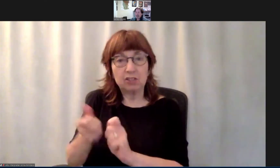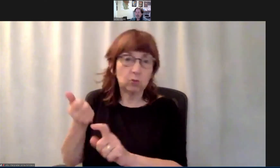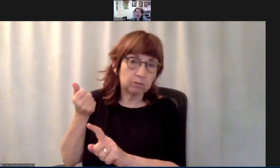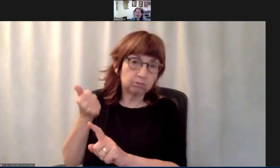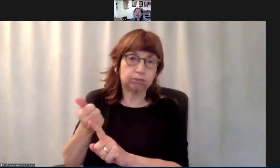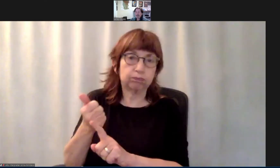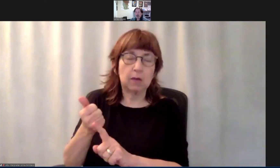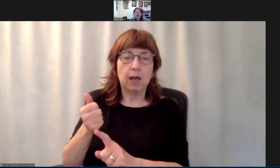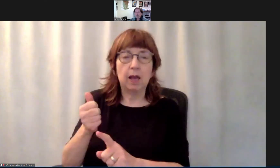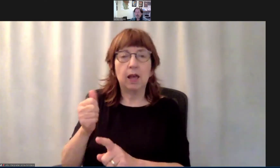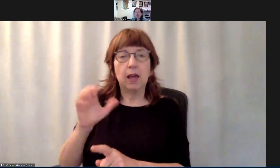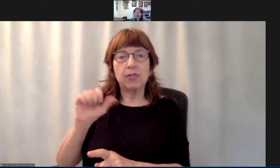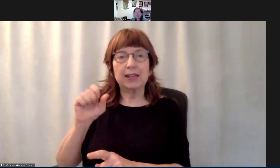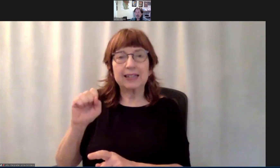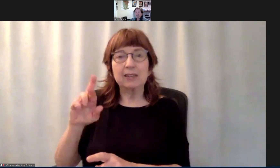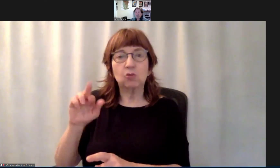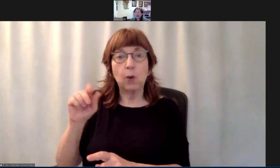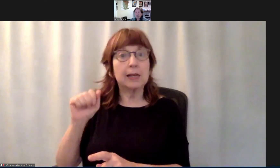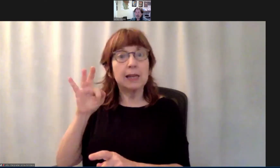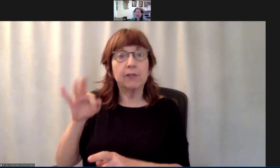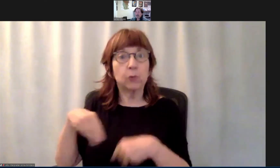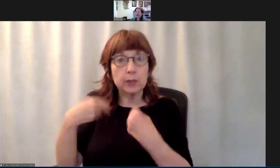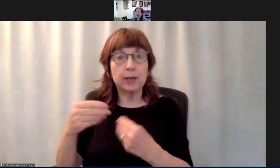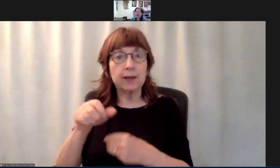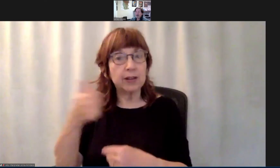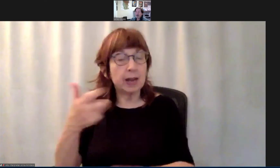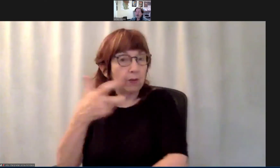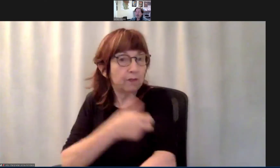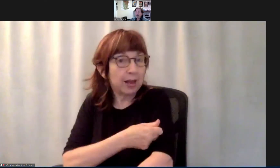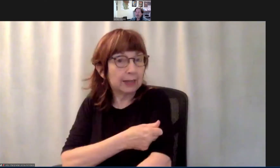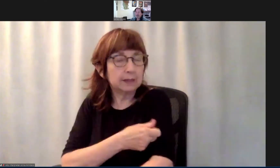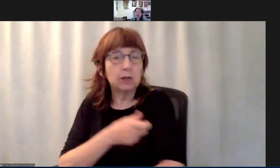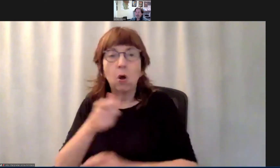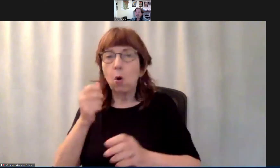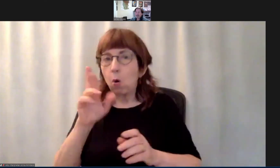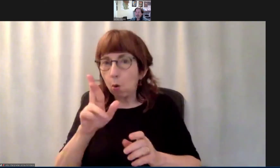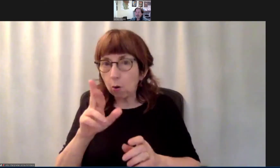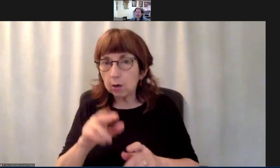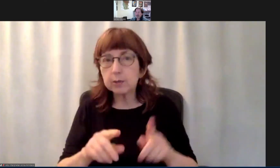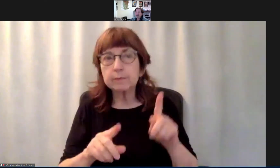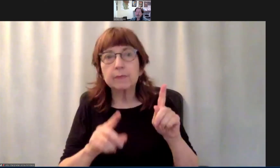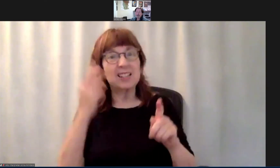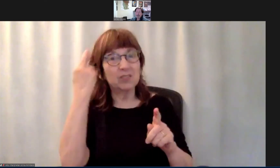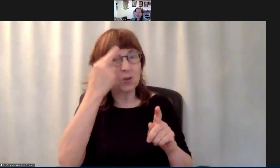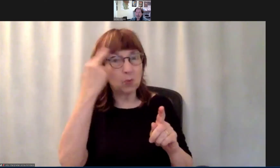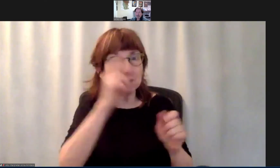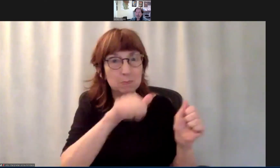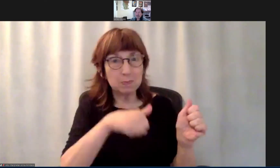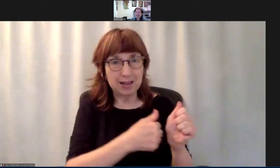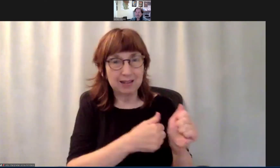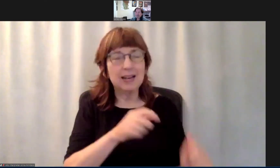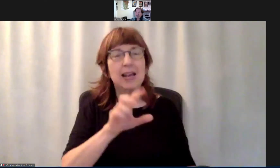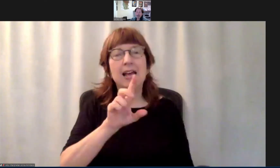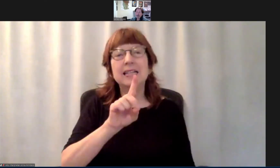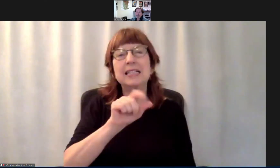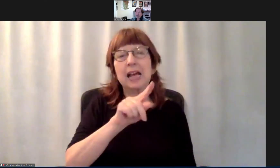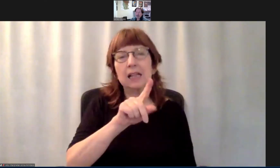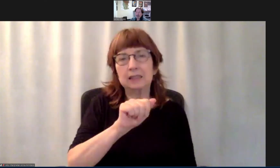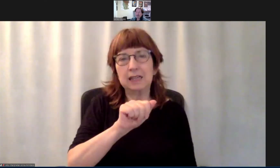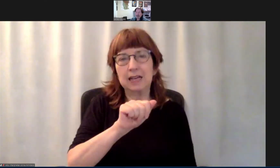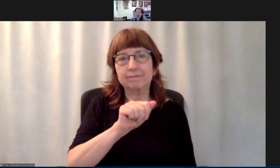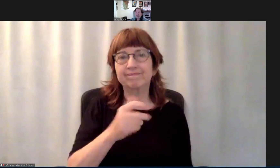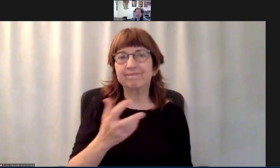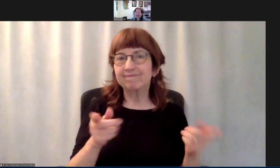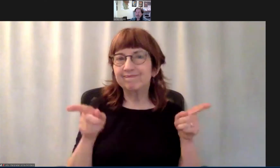would be solved if we gave another vaccine, or whether it's due to the Delta. And since we